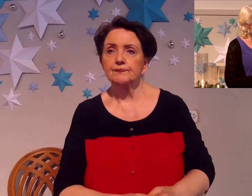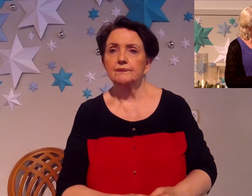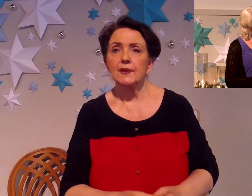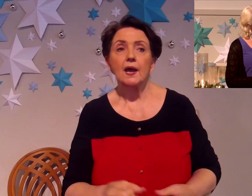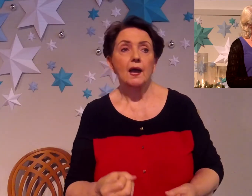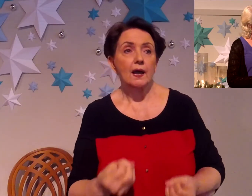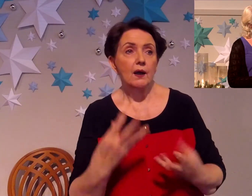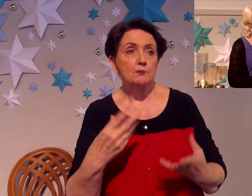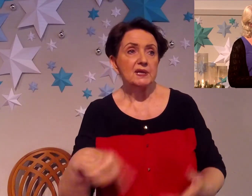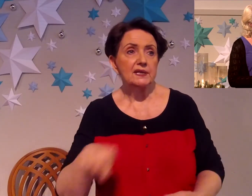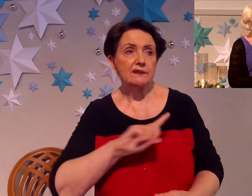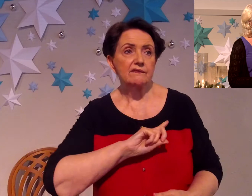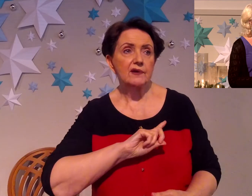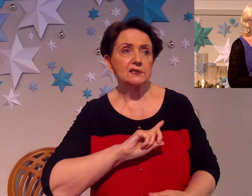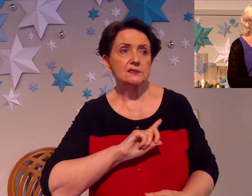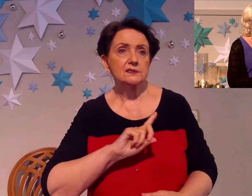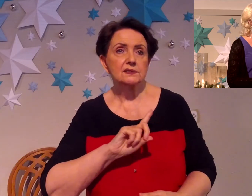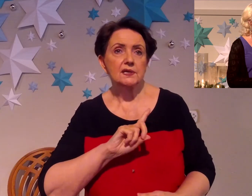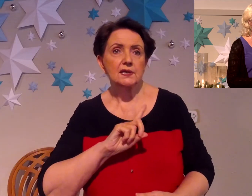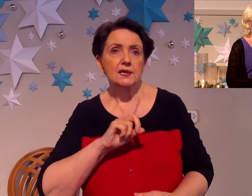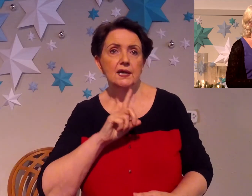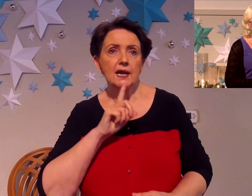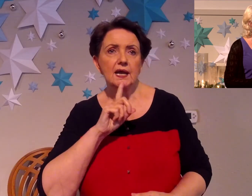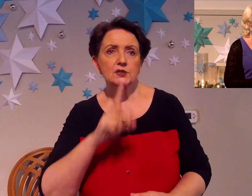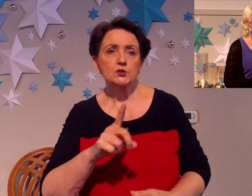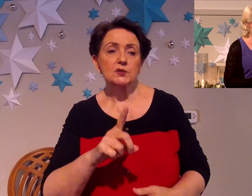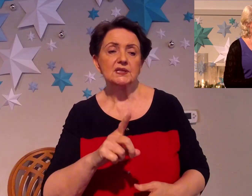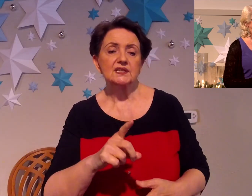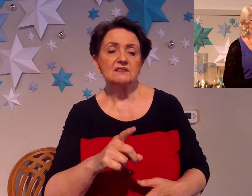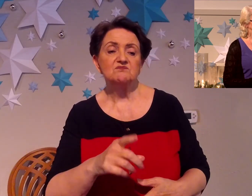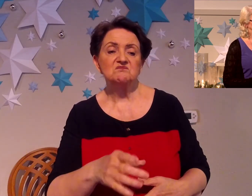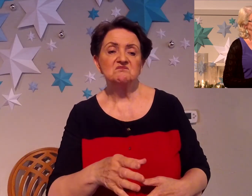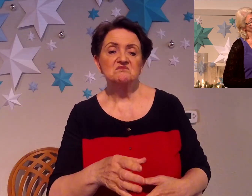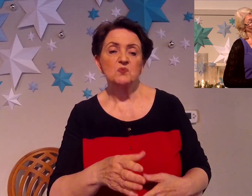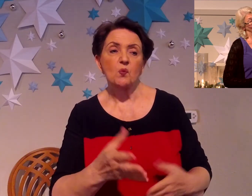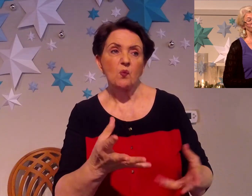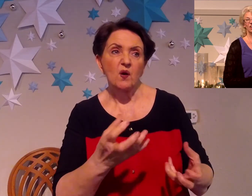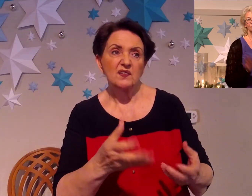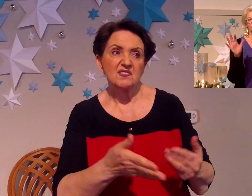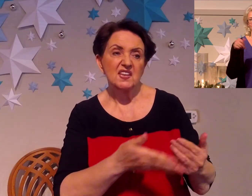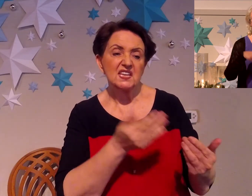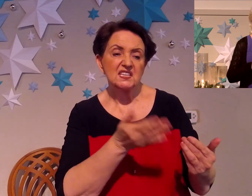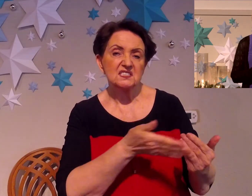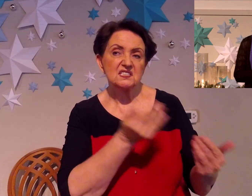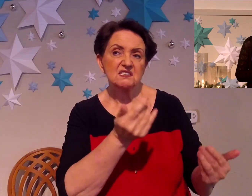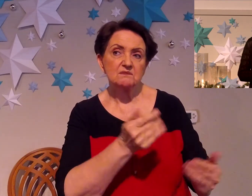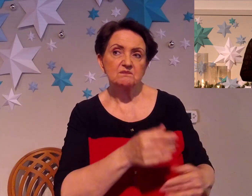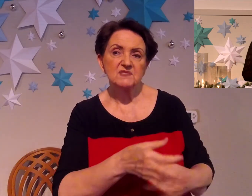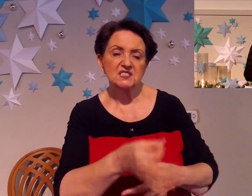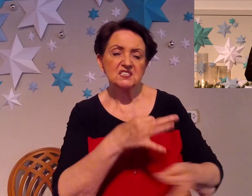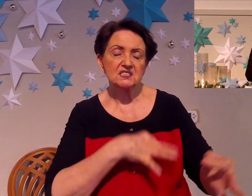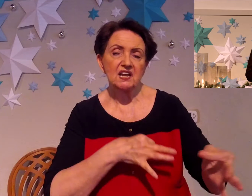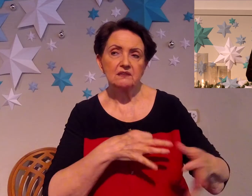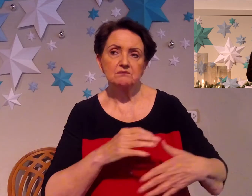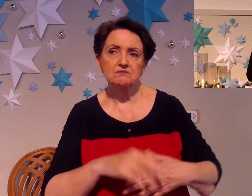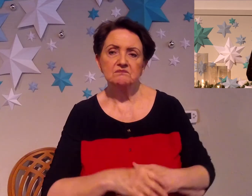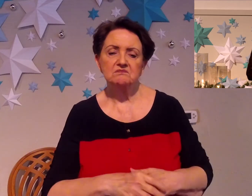many of us actually go for convenience instead? Oh, I'm going to just do what's easy.